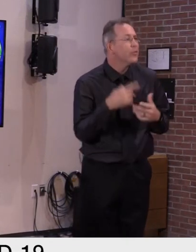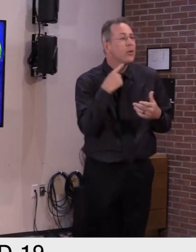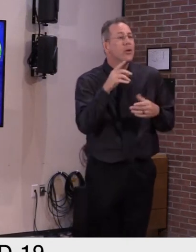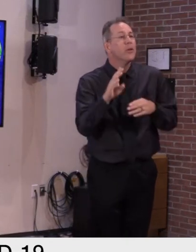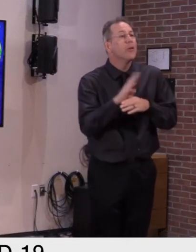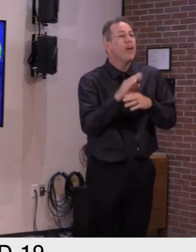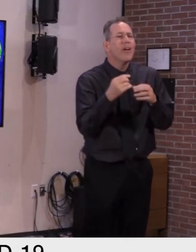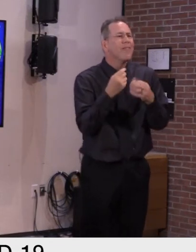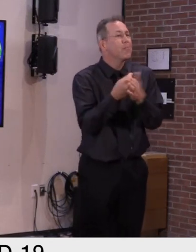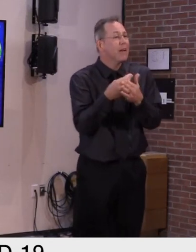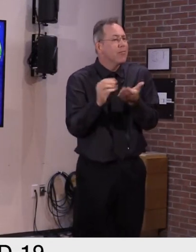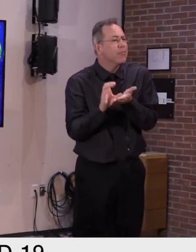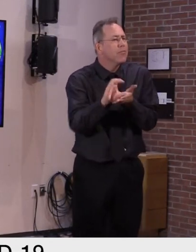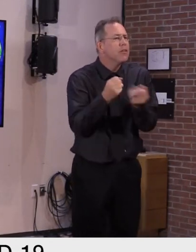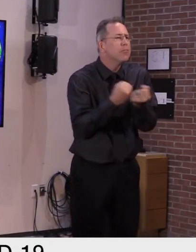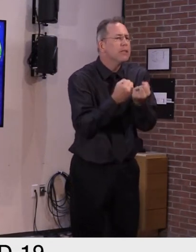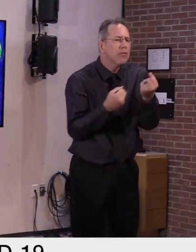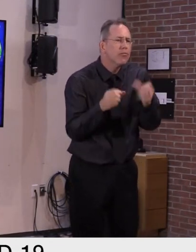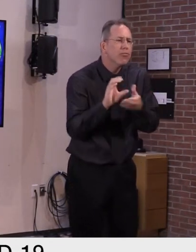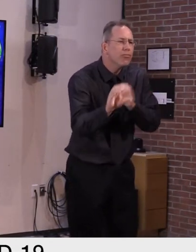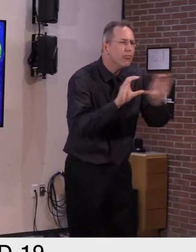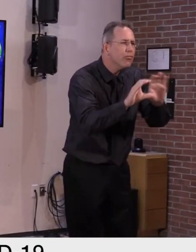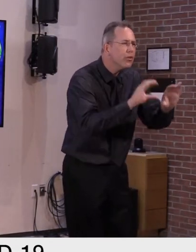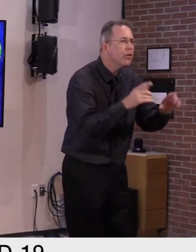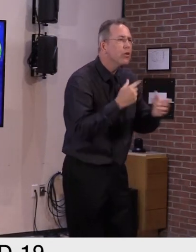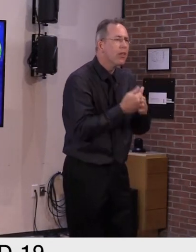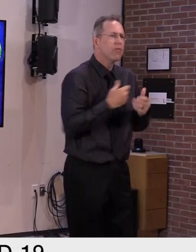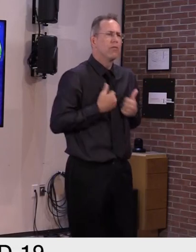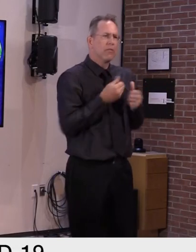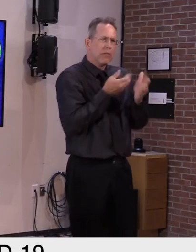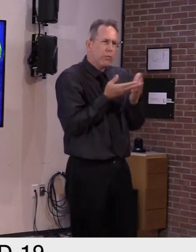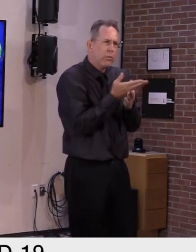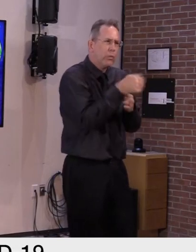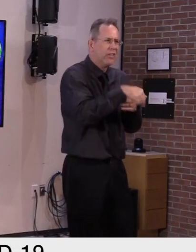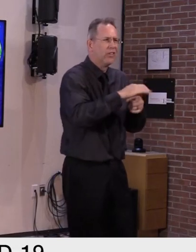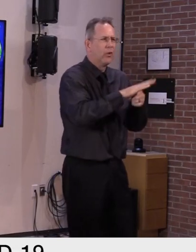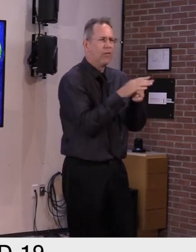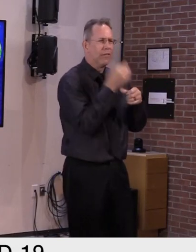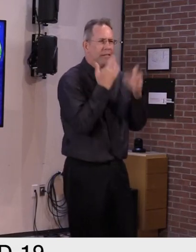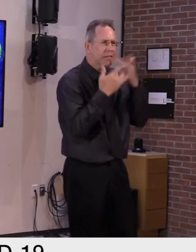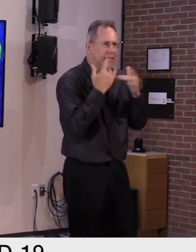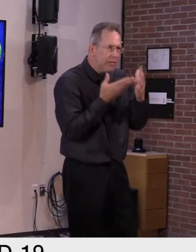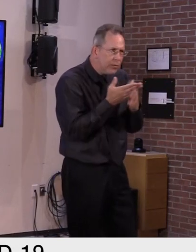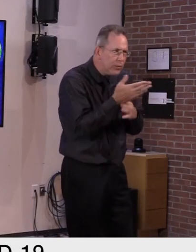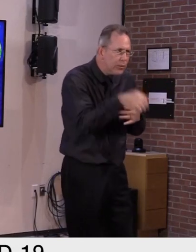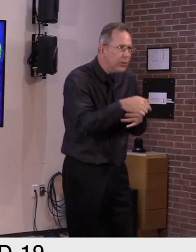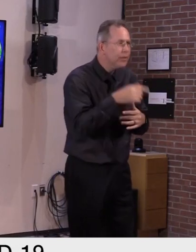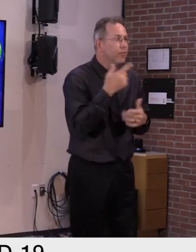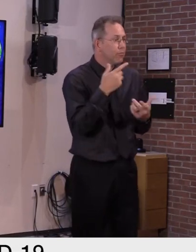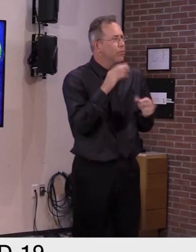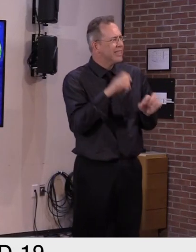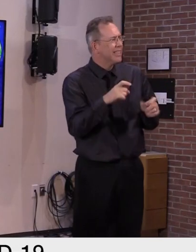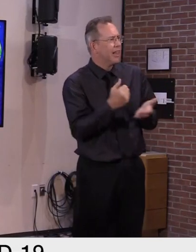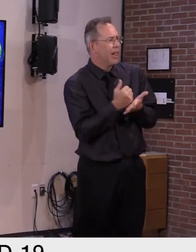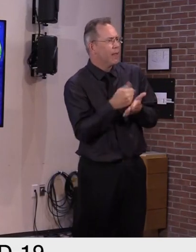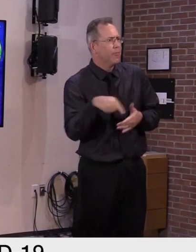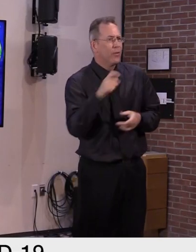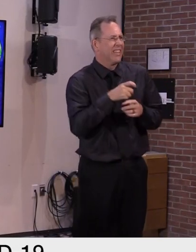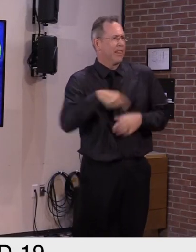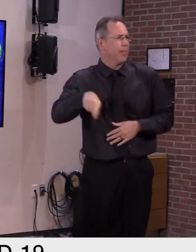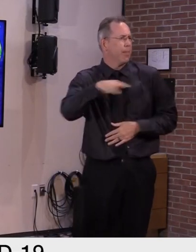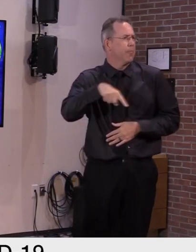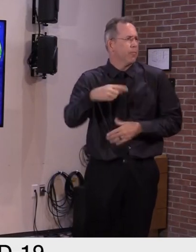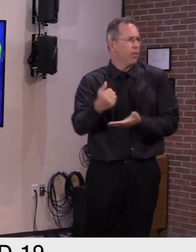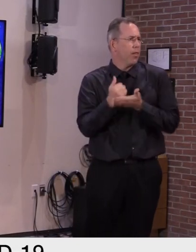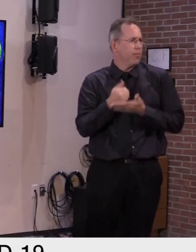can survive this pandemic, because the fact is we're going to need them in order to have a strong recovery.